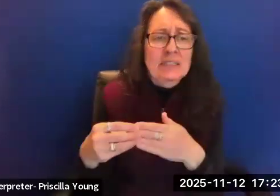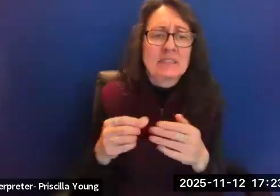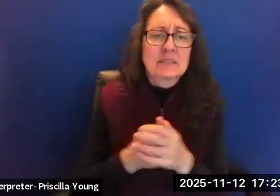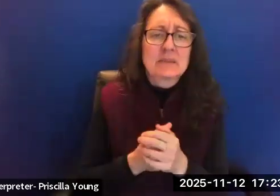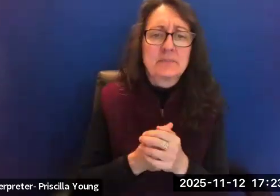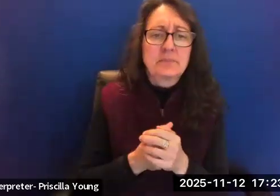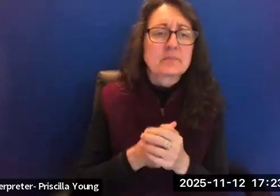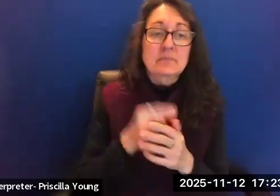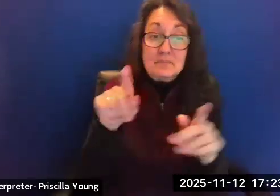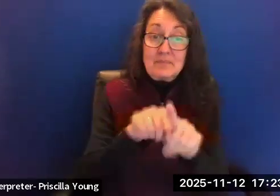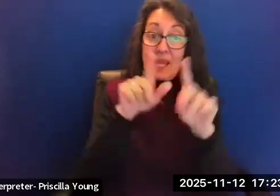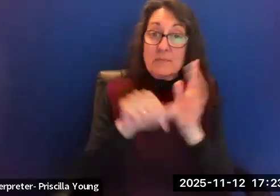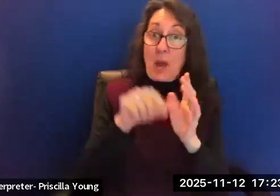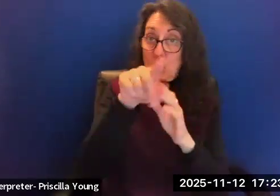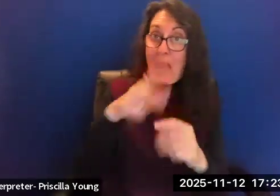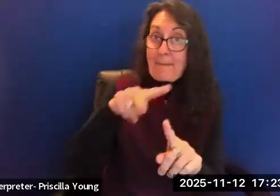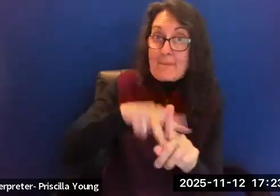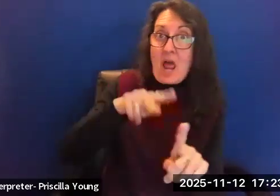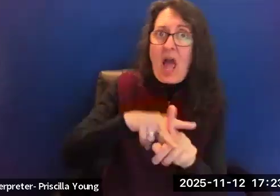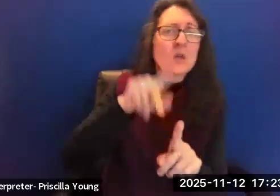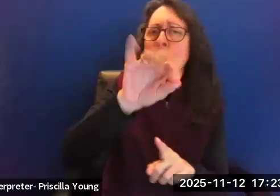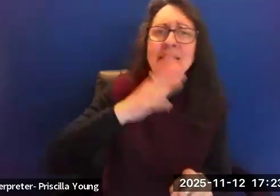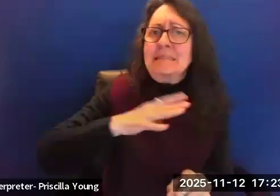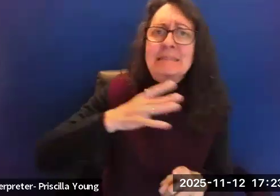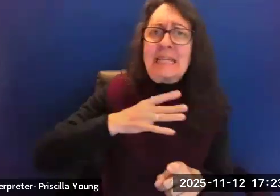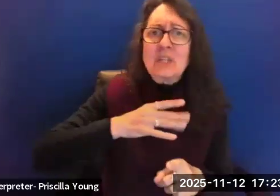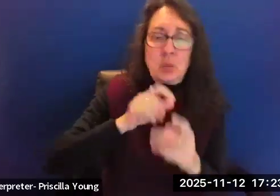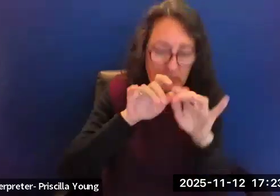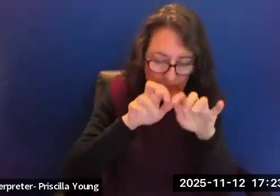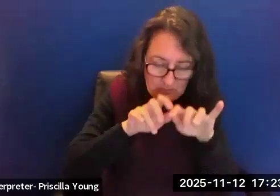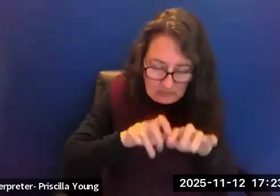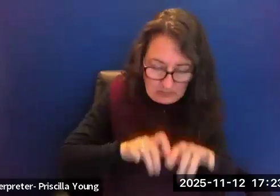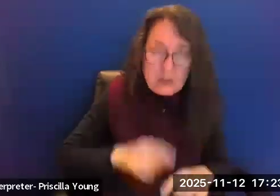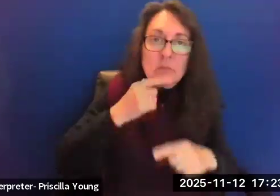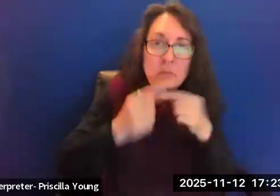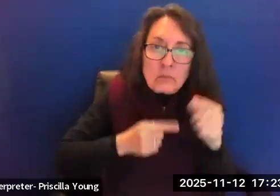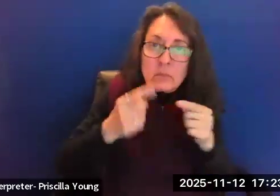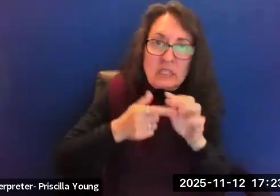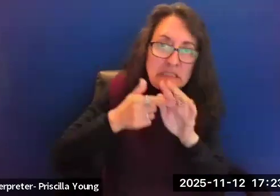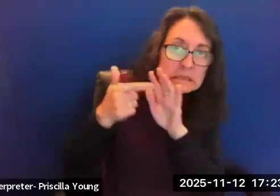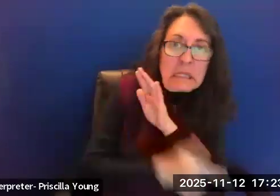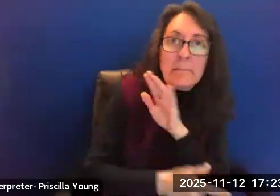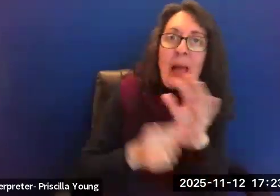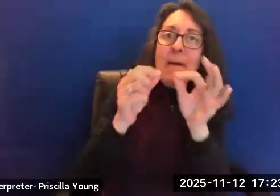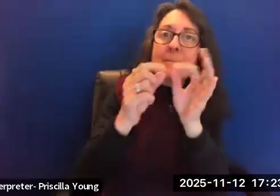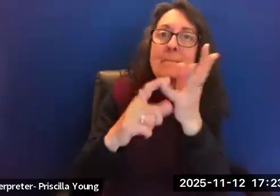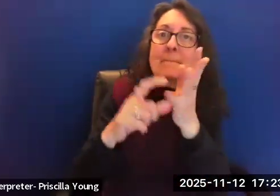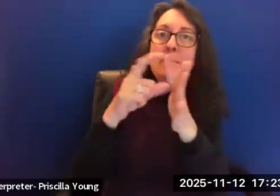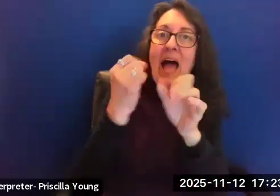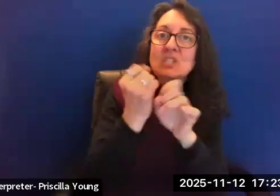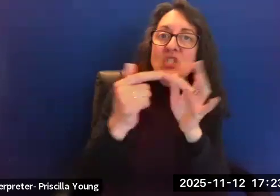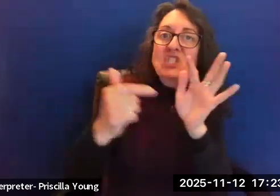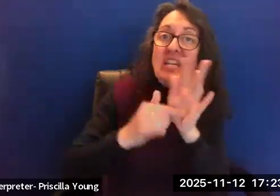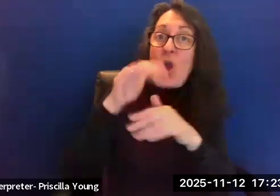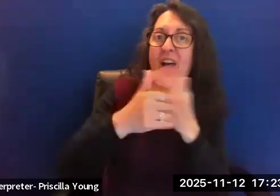of application, you don't need to provide a detailed budget of how the funds will be used. Instead, what we'd